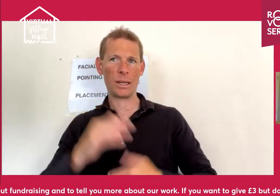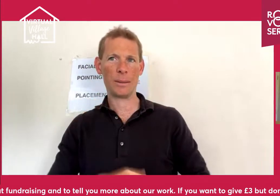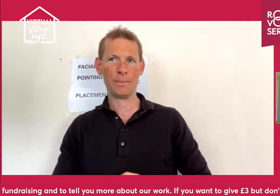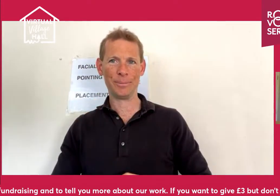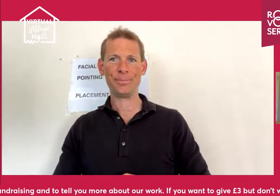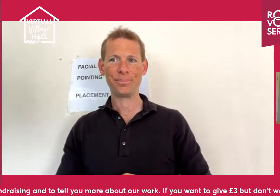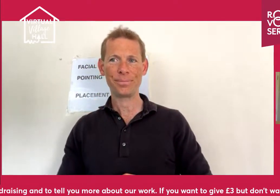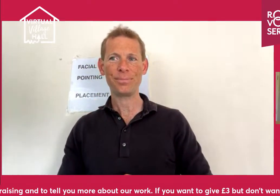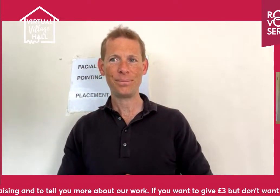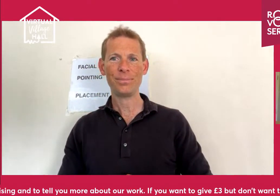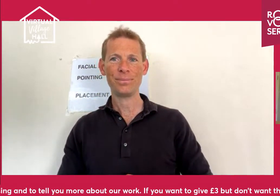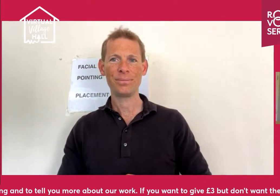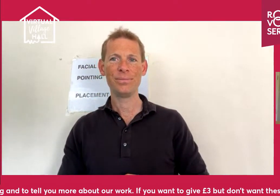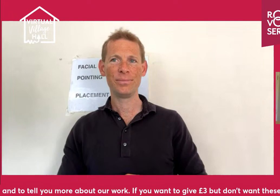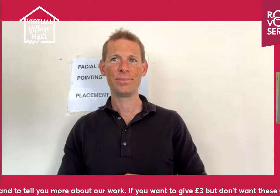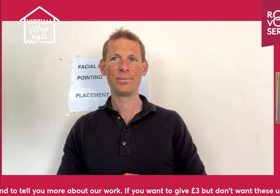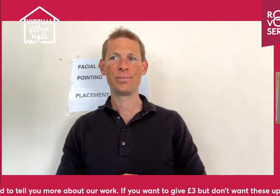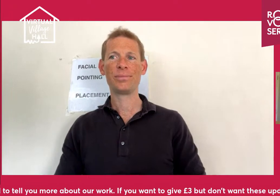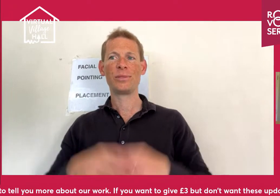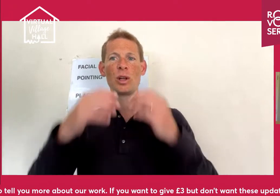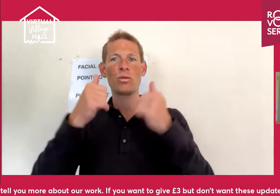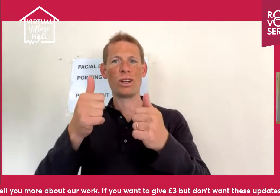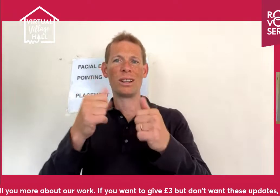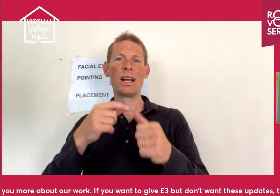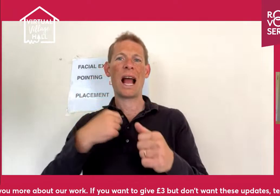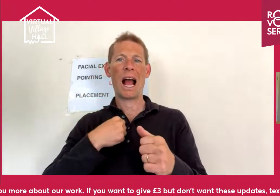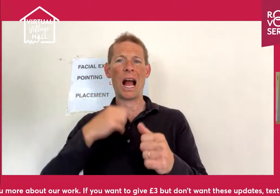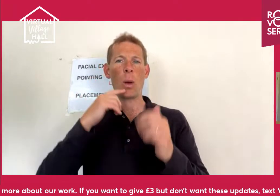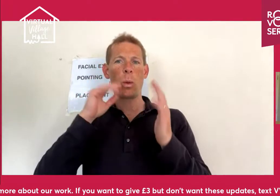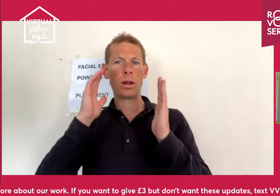time, you're extremely welcome as well.